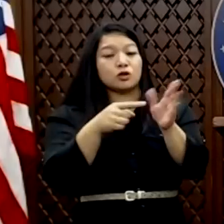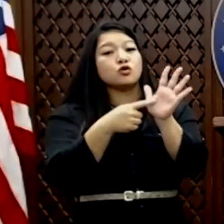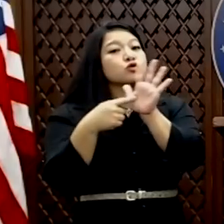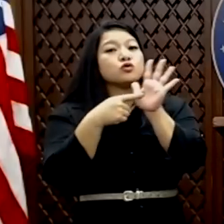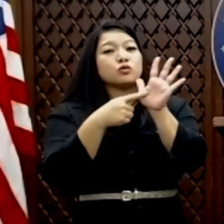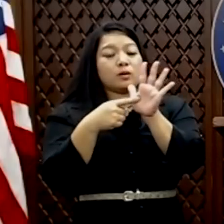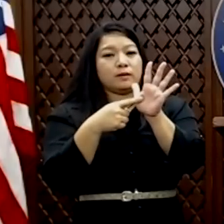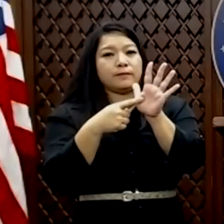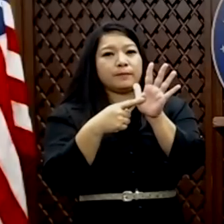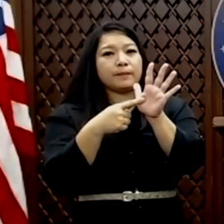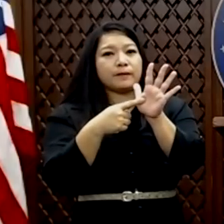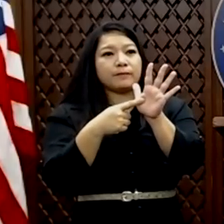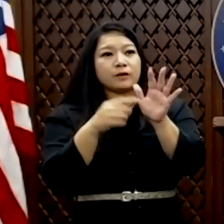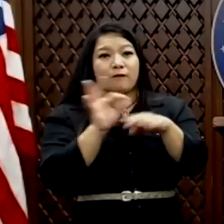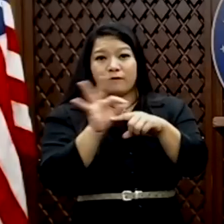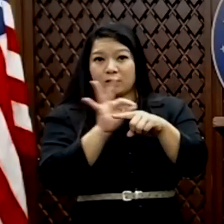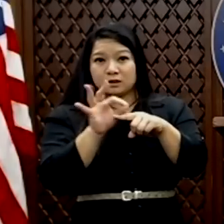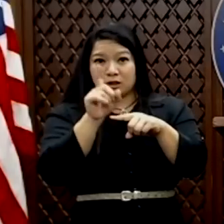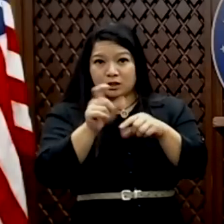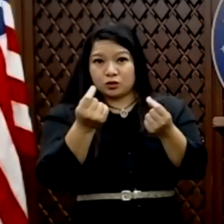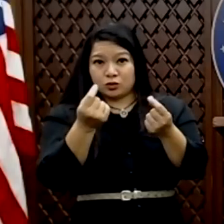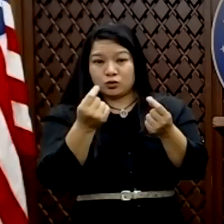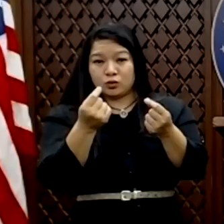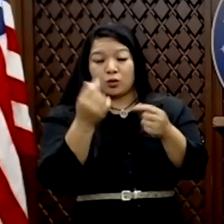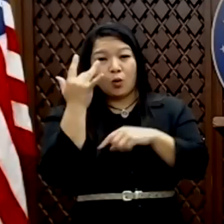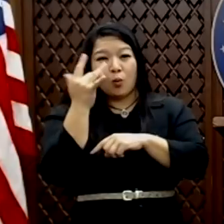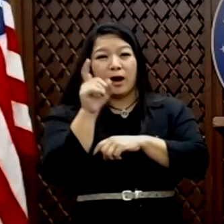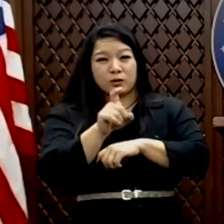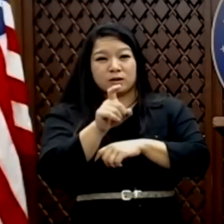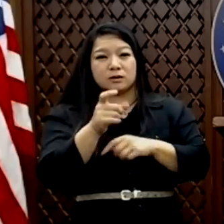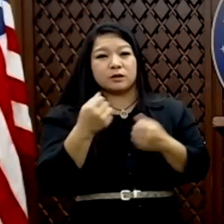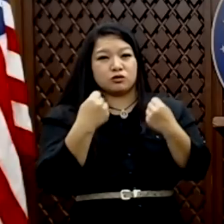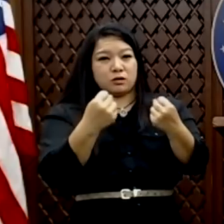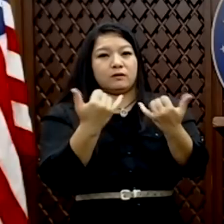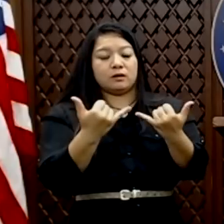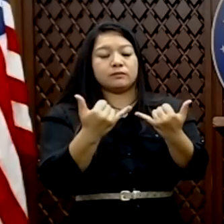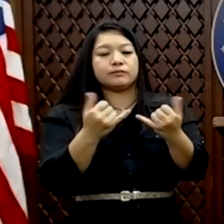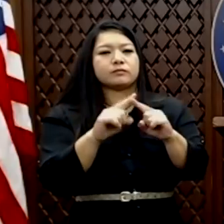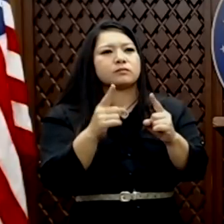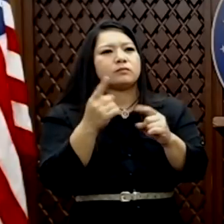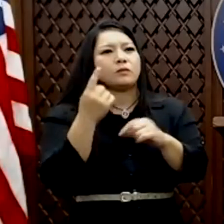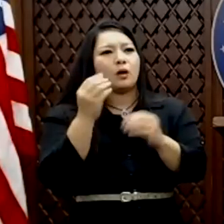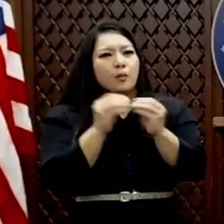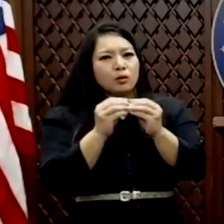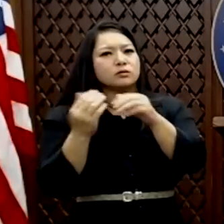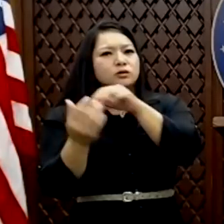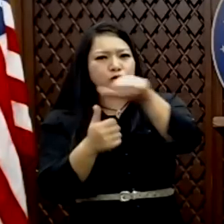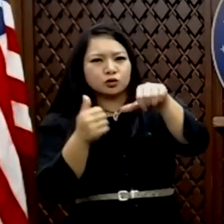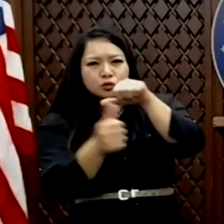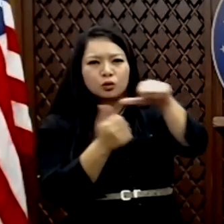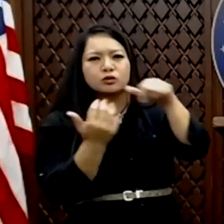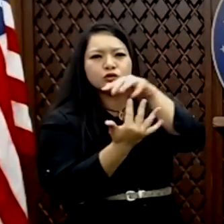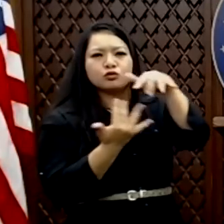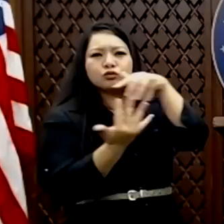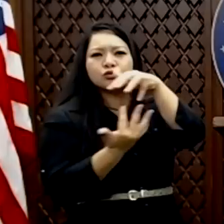the essential function that necessitates their presence on the road. Furthermore, social gathering of any